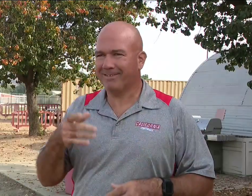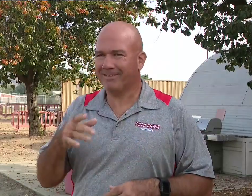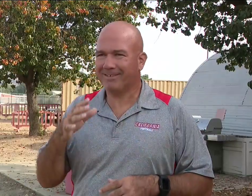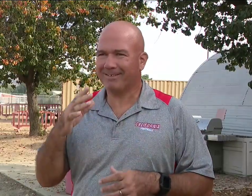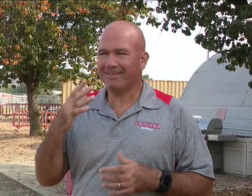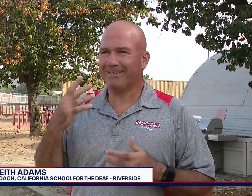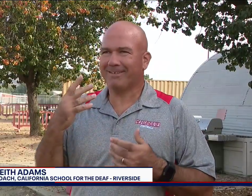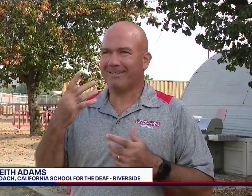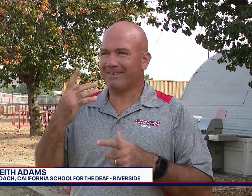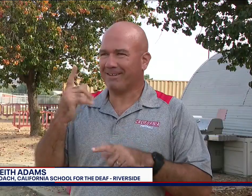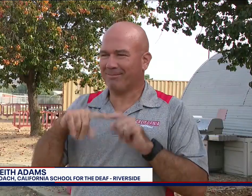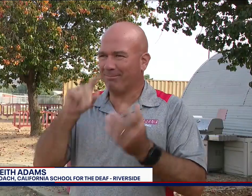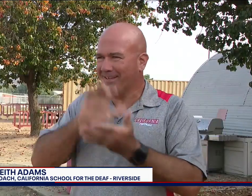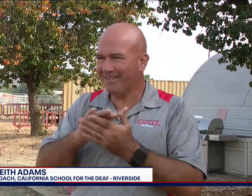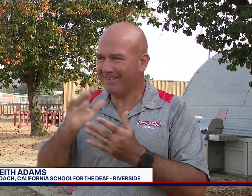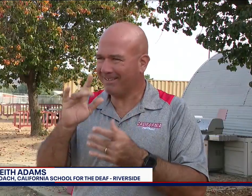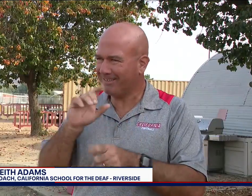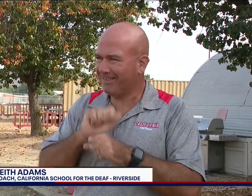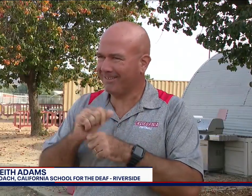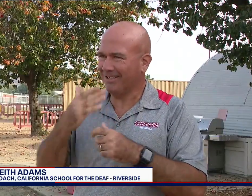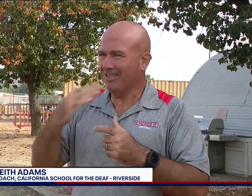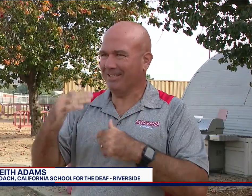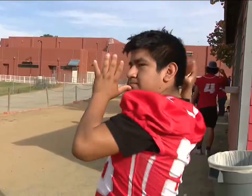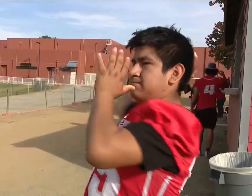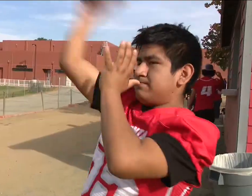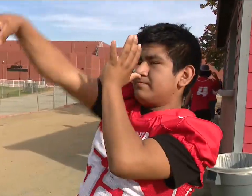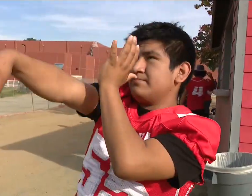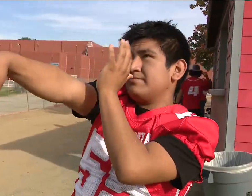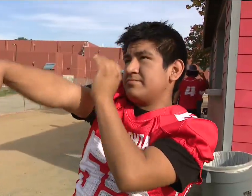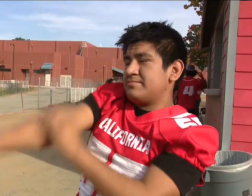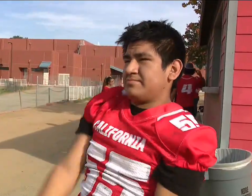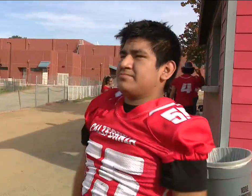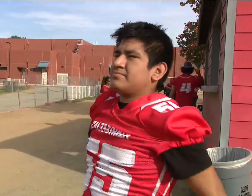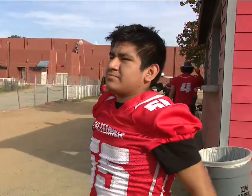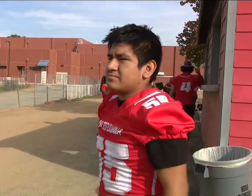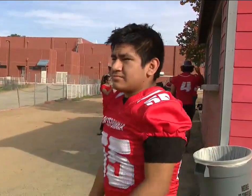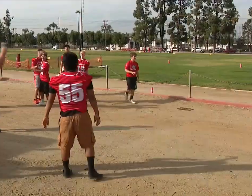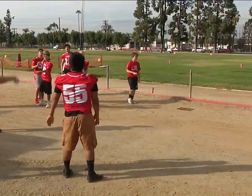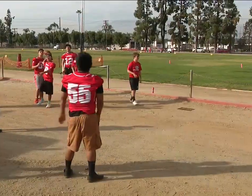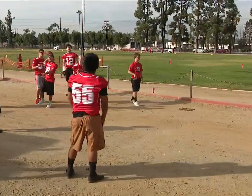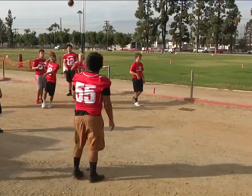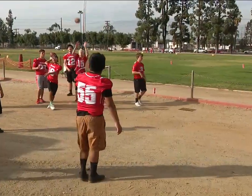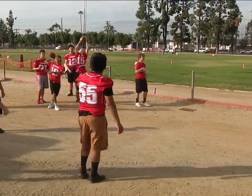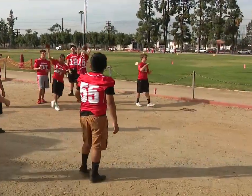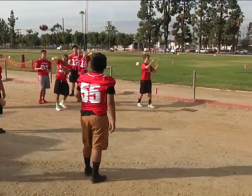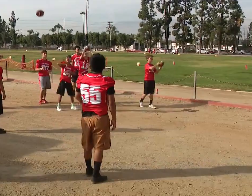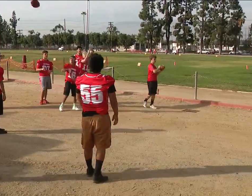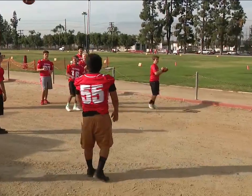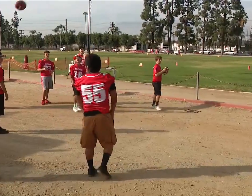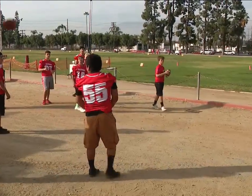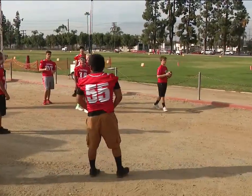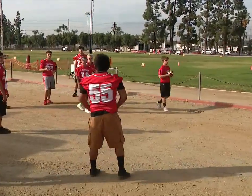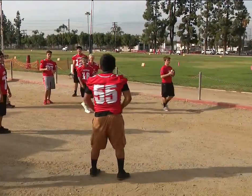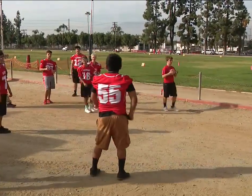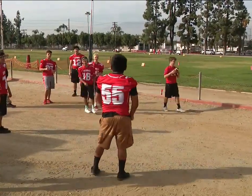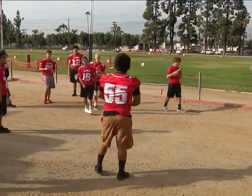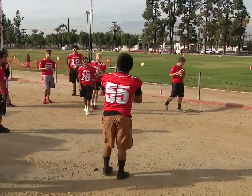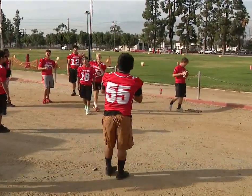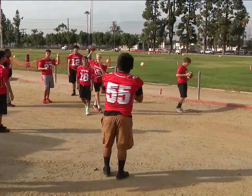quite inspiring, as you can imagine. I mean, it's still in disbelief that we've had such an outstanding season. We are players. We're